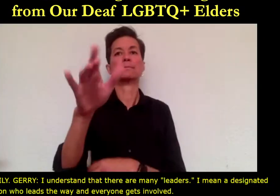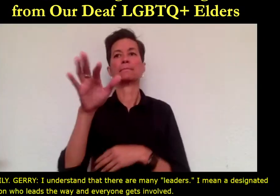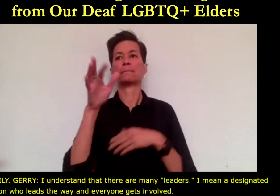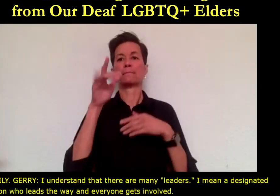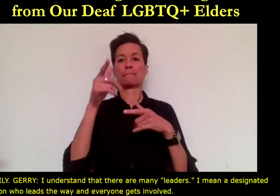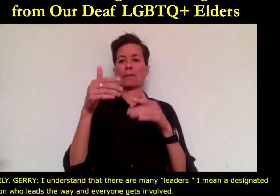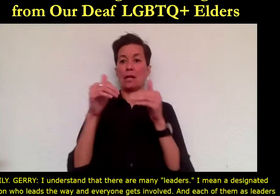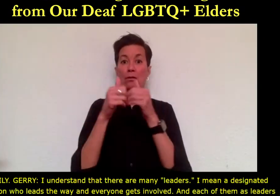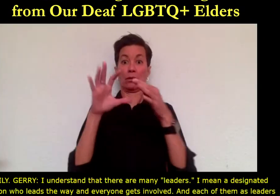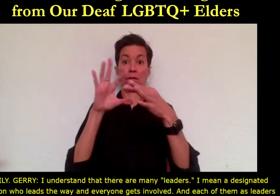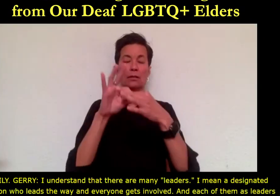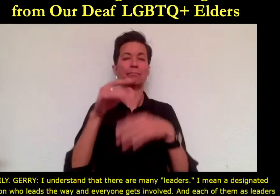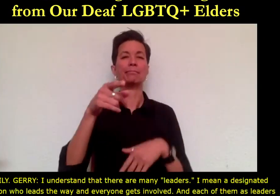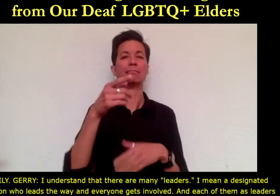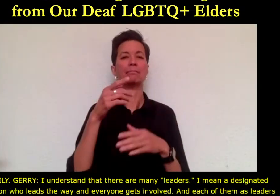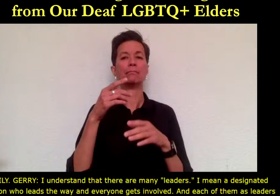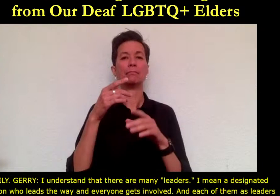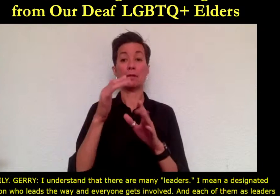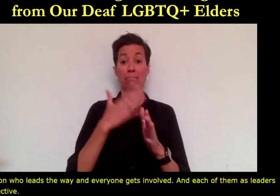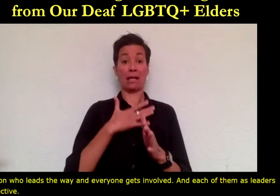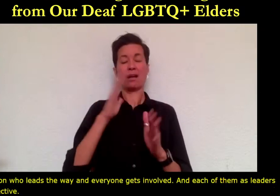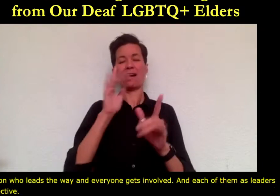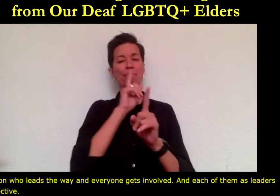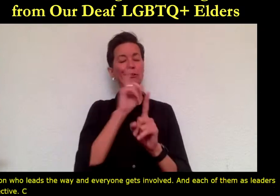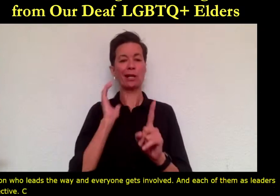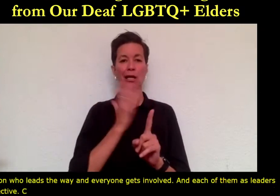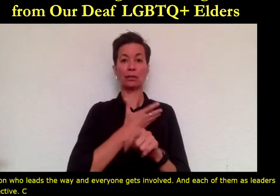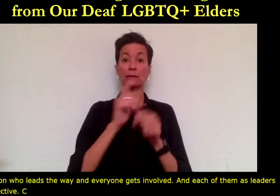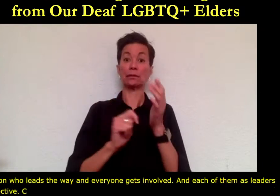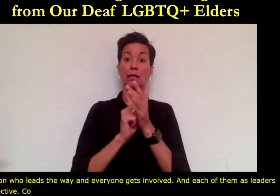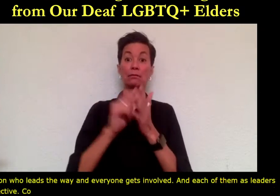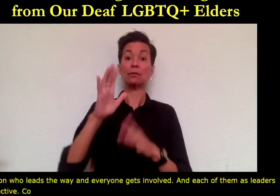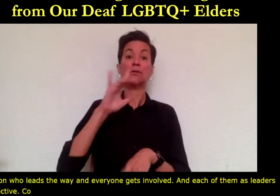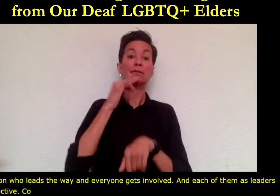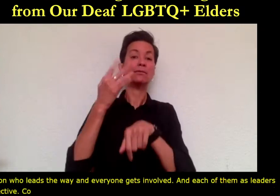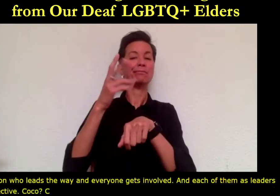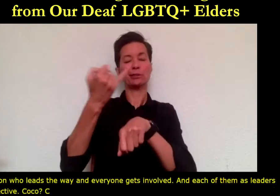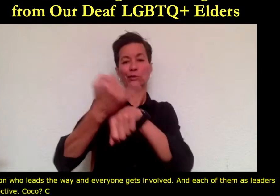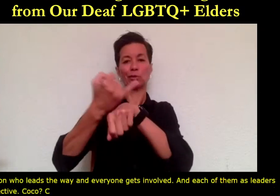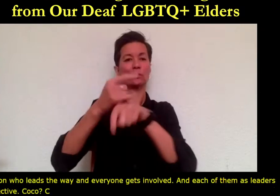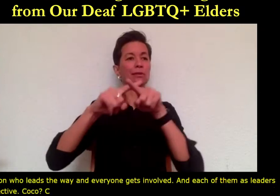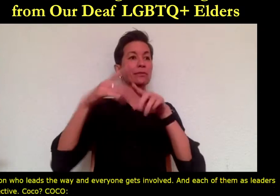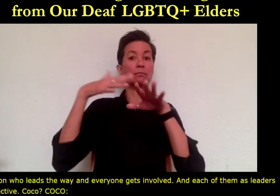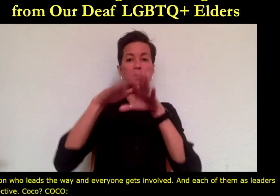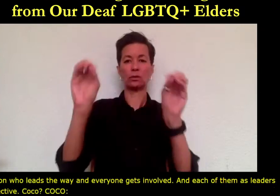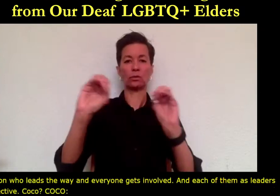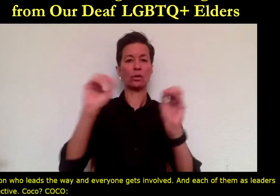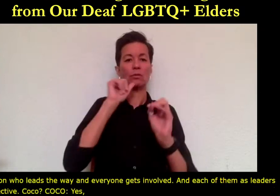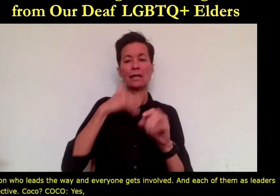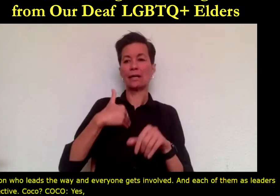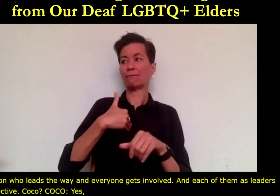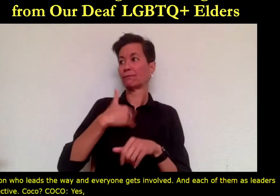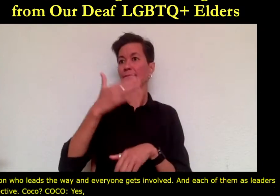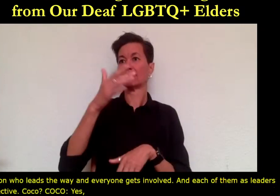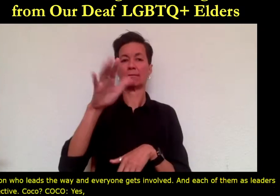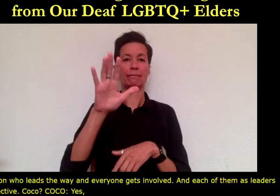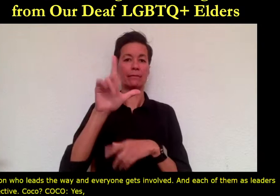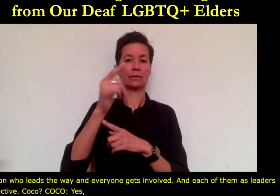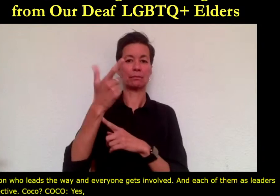coco says yes uh related to that you know really our time with the deaf schools we